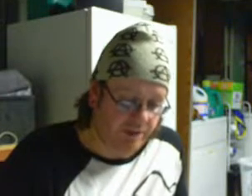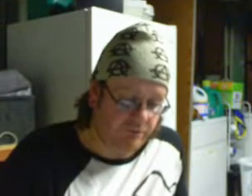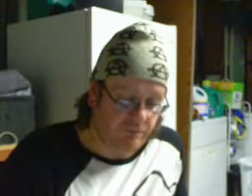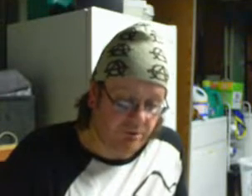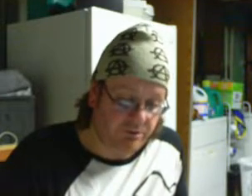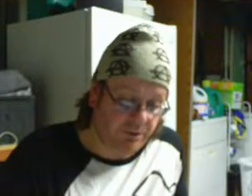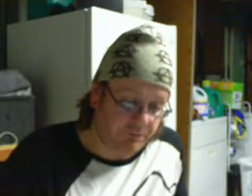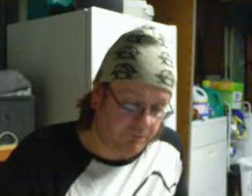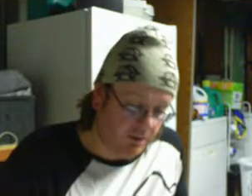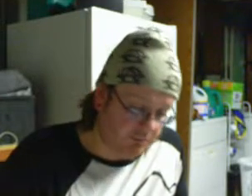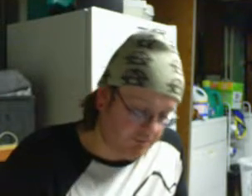as your father David followed them.